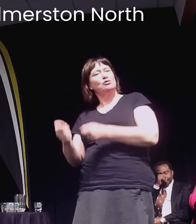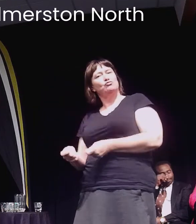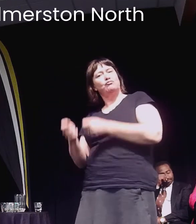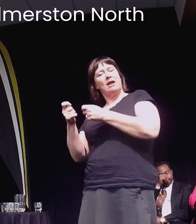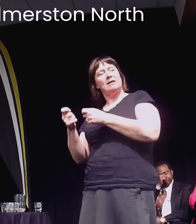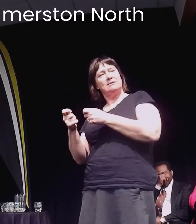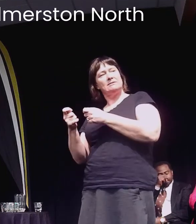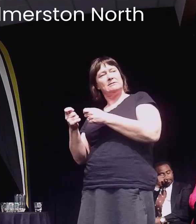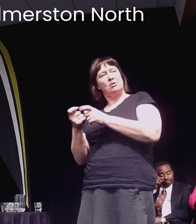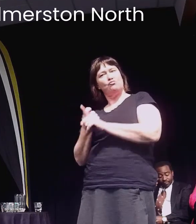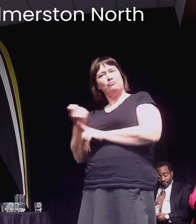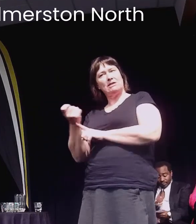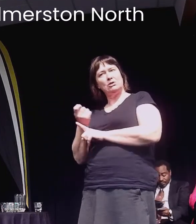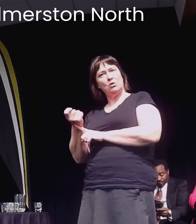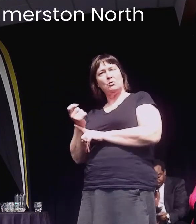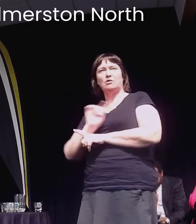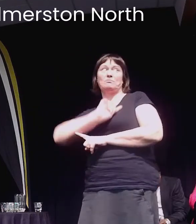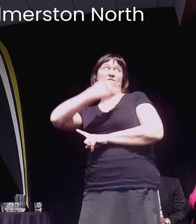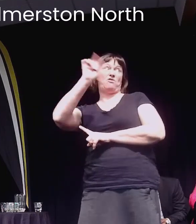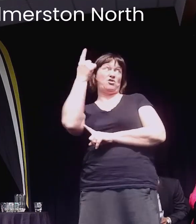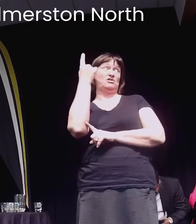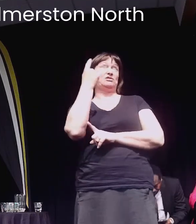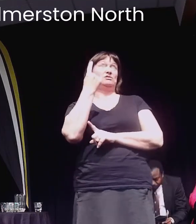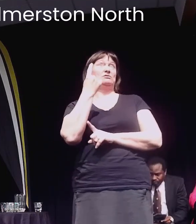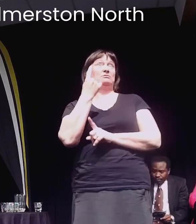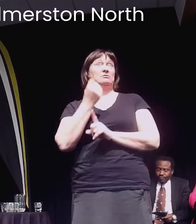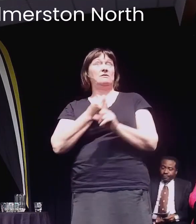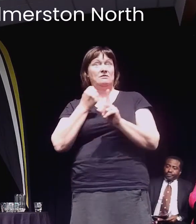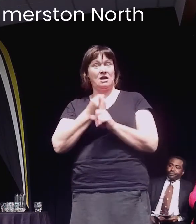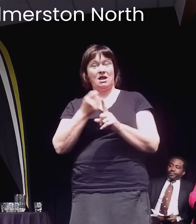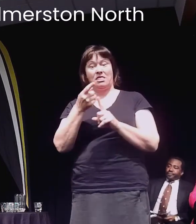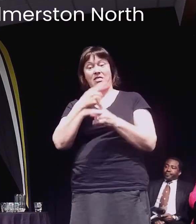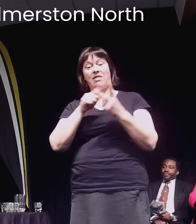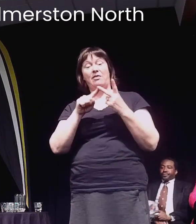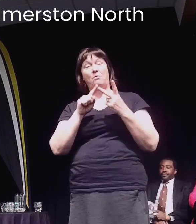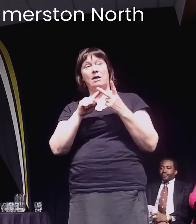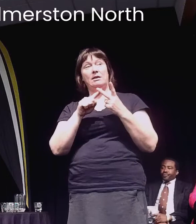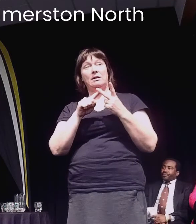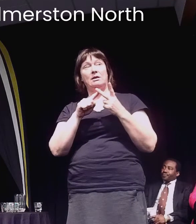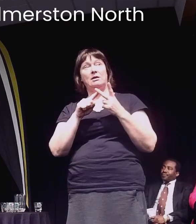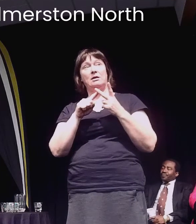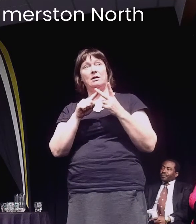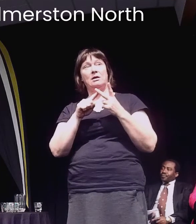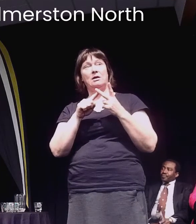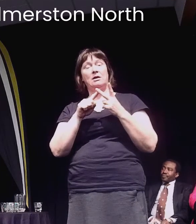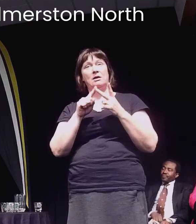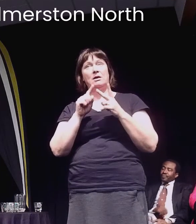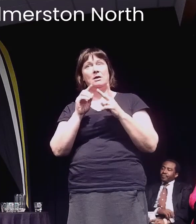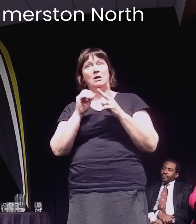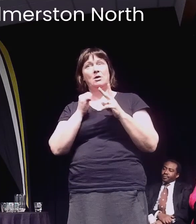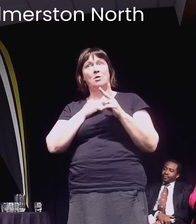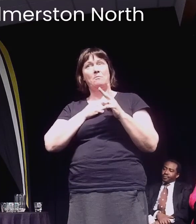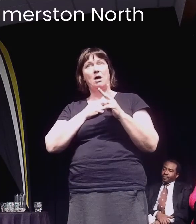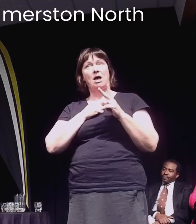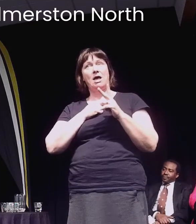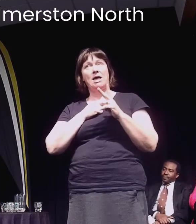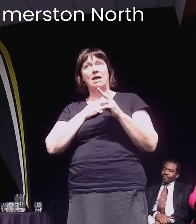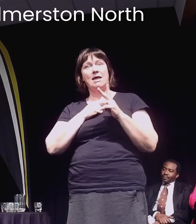meet with the market rate. That was my first thing. And then the second thing is my deputation on the issue